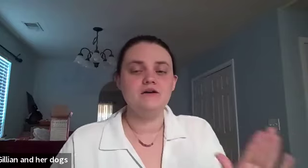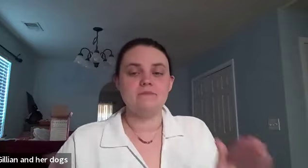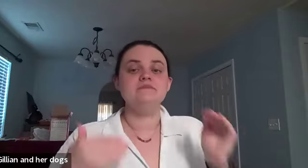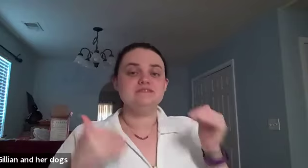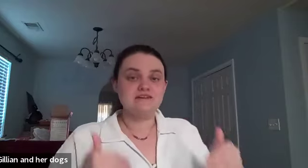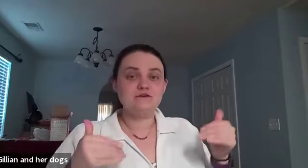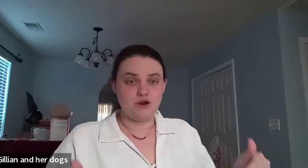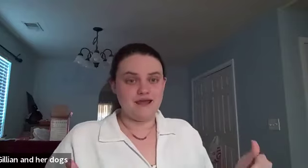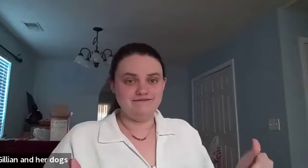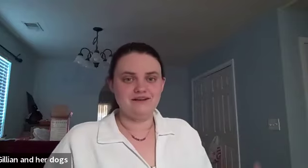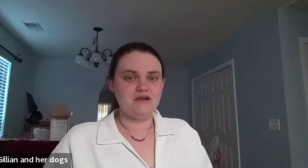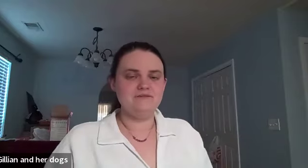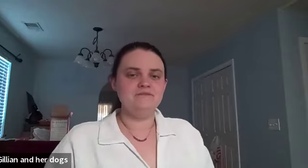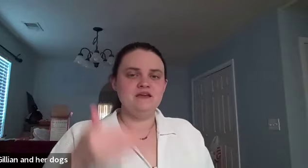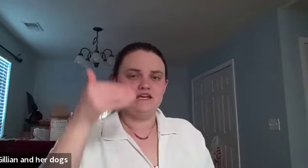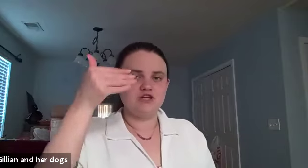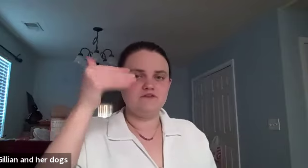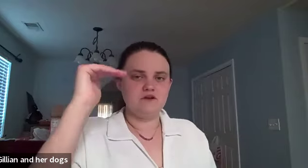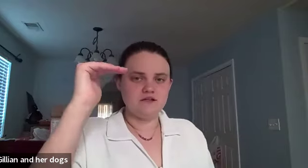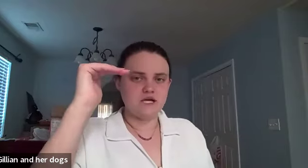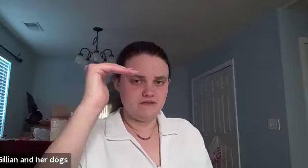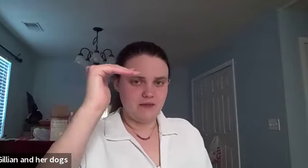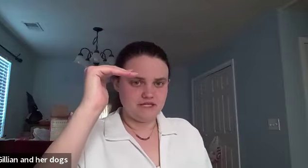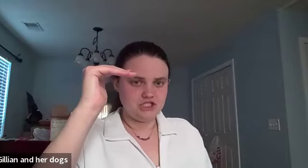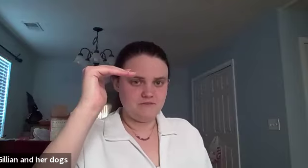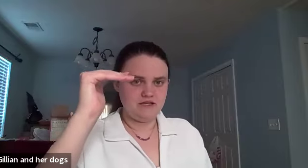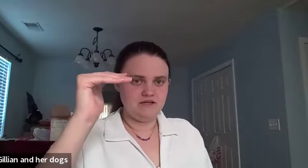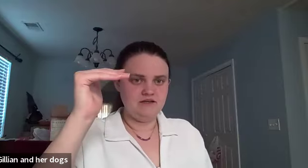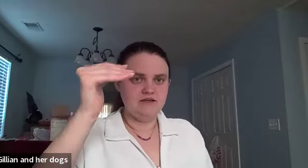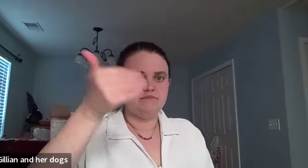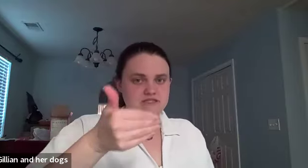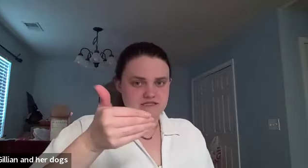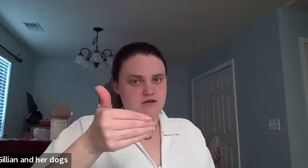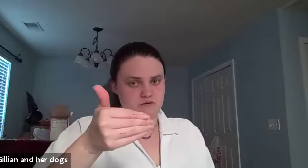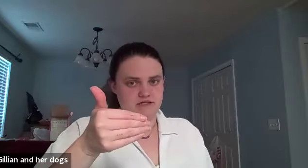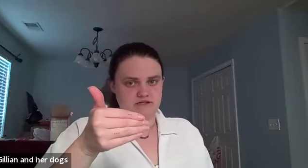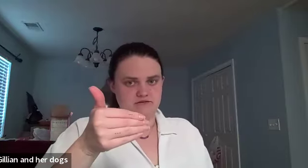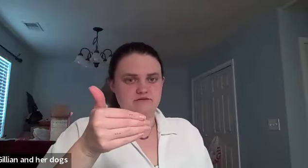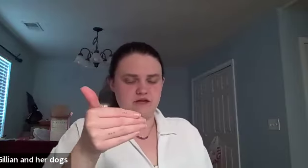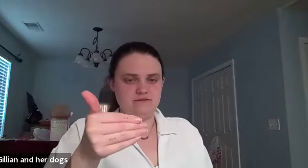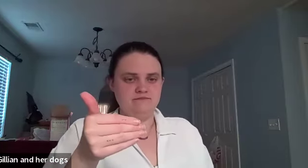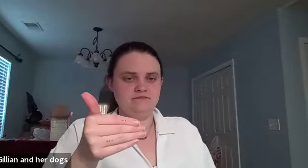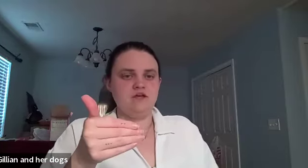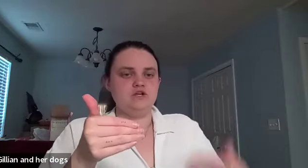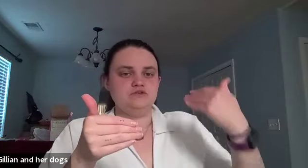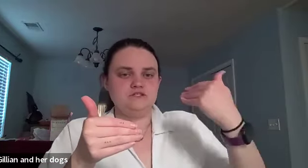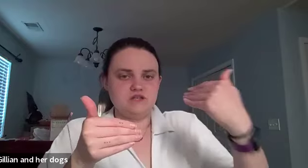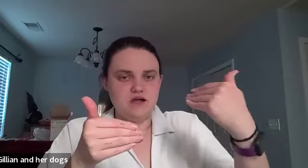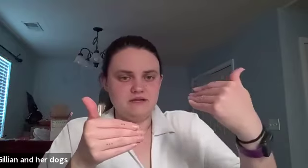Okay. Sign for bread, all right, is you're gonna have your non-dominant, that bent shape again, but sideways. Okay. Your